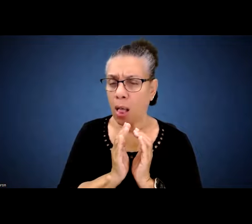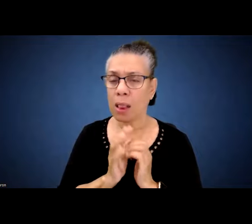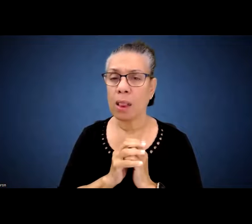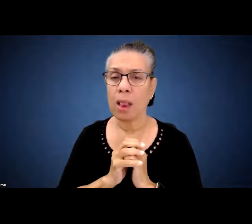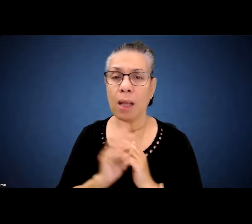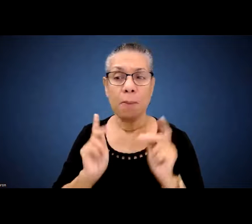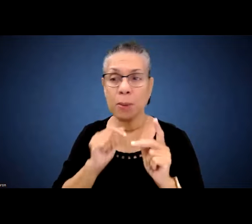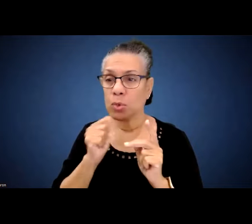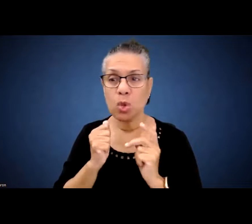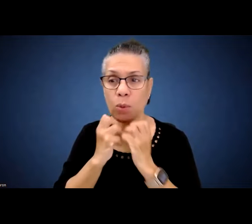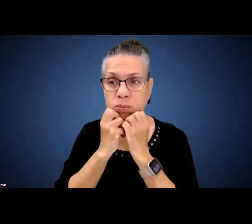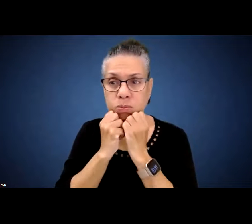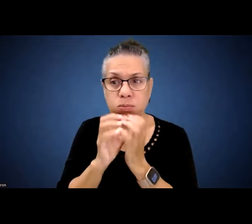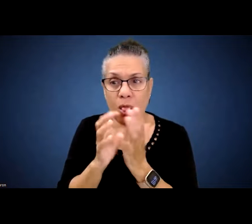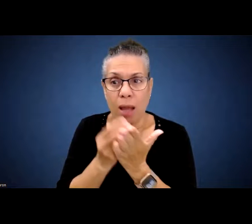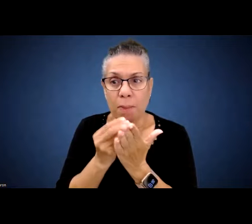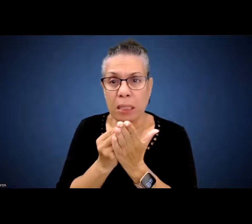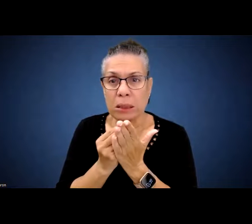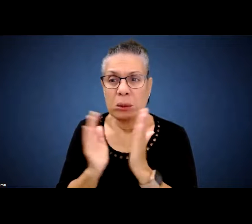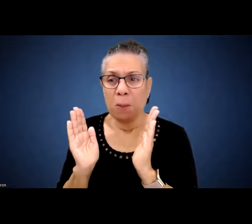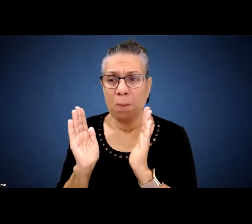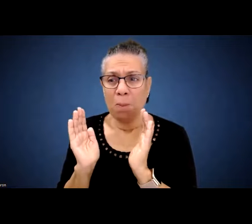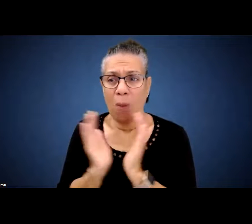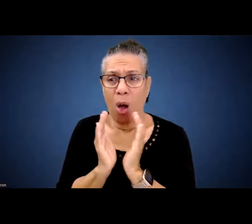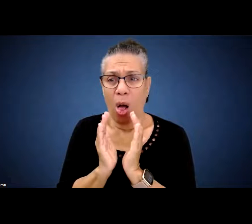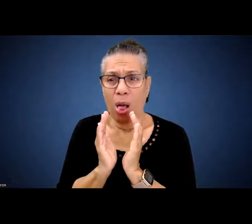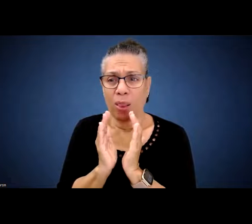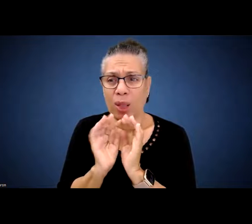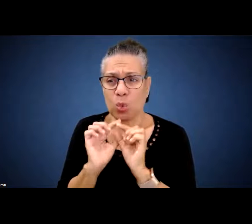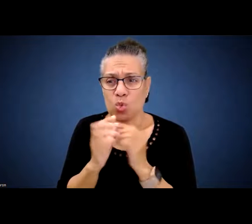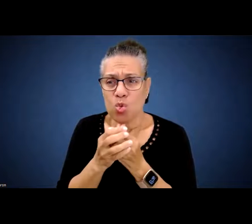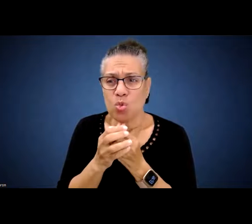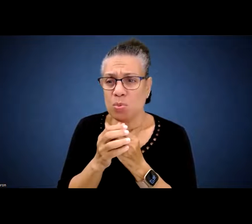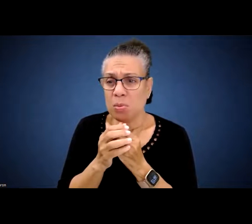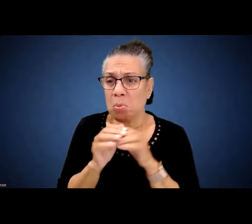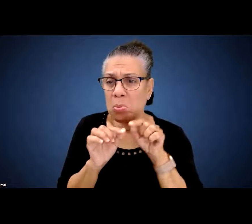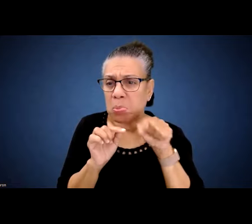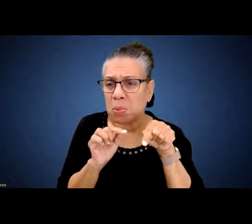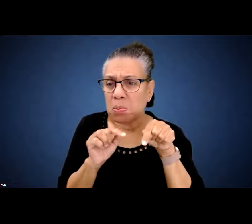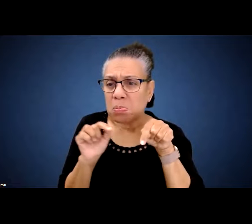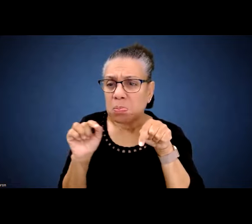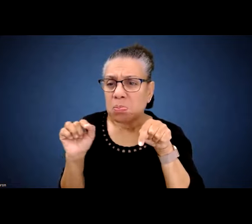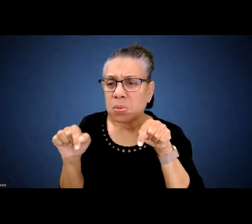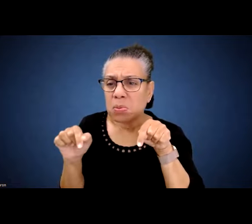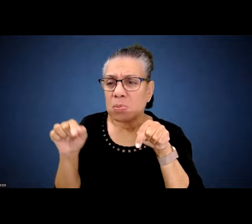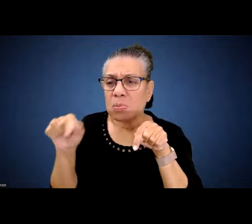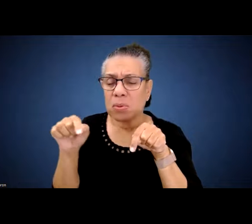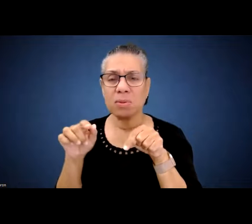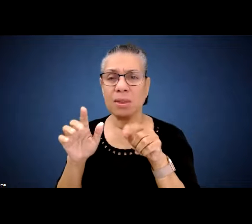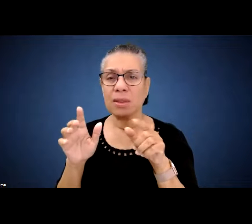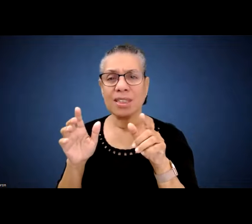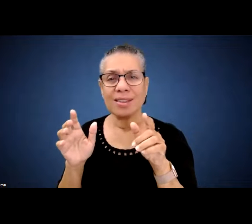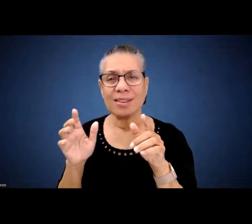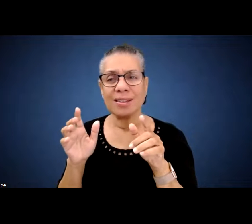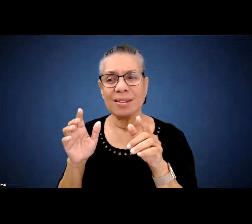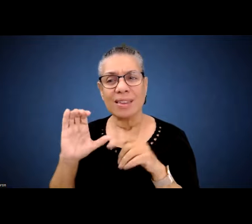don't make much money, living in little rural, little pockets, spaced out, little clusters.